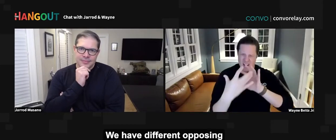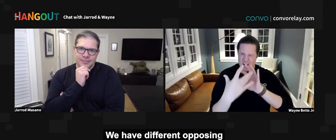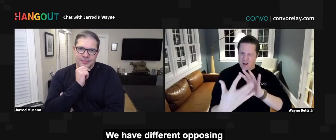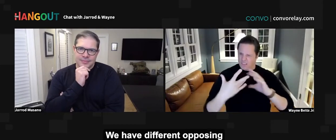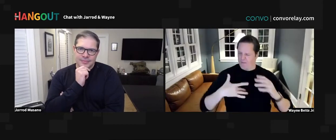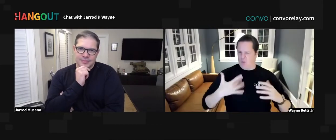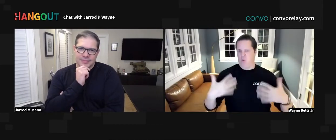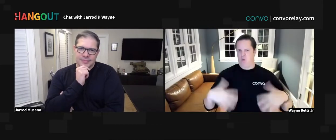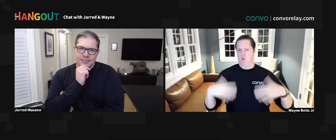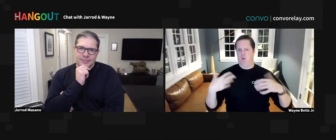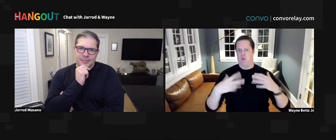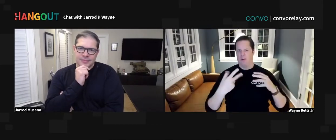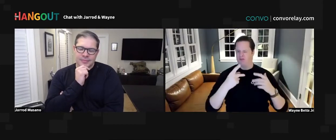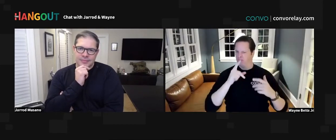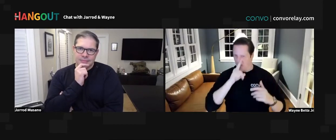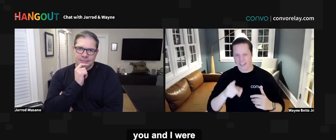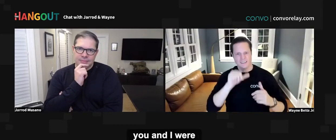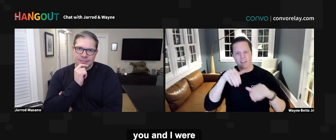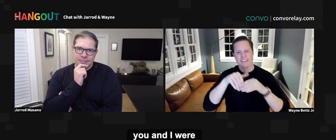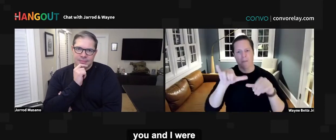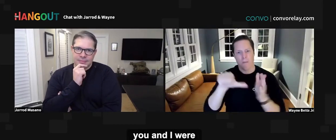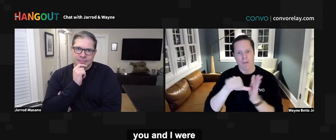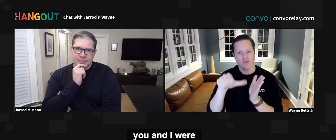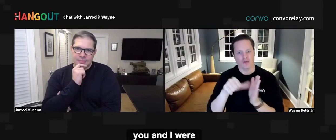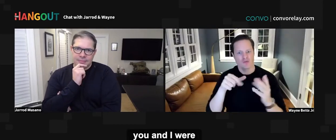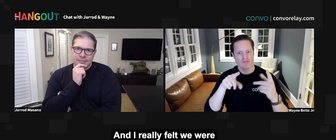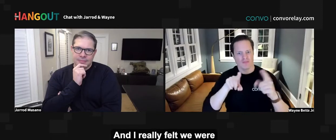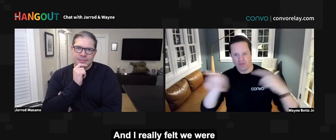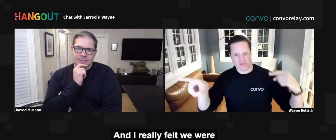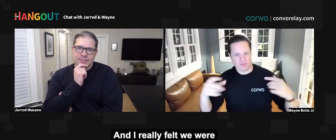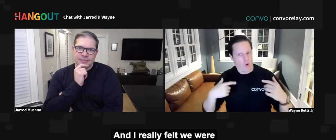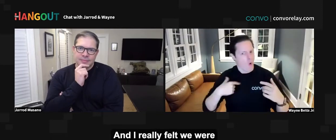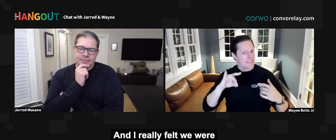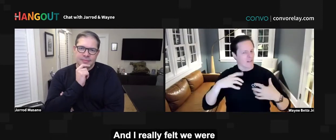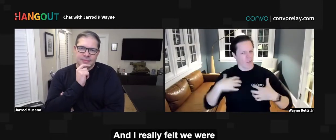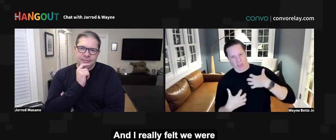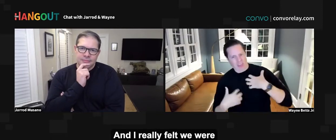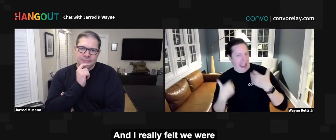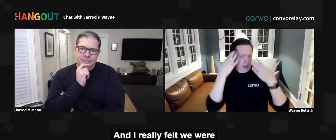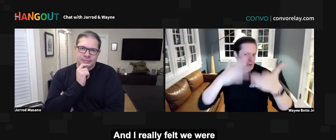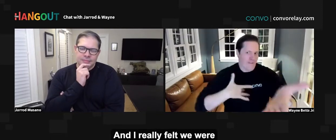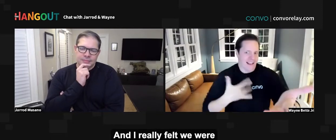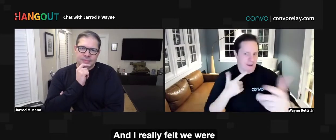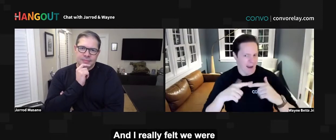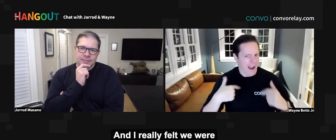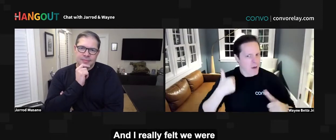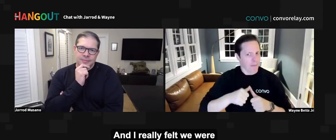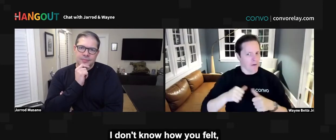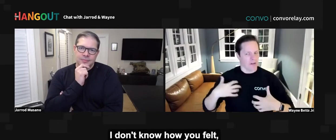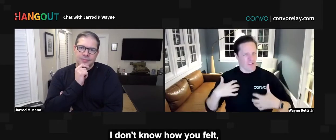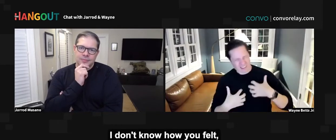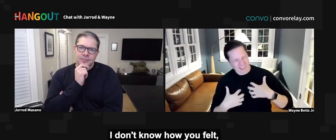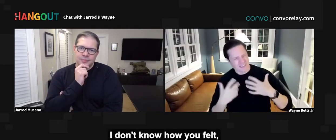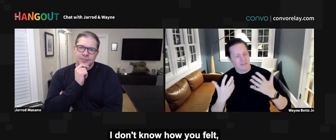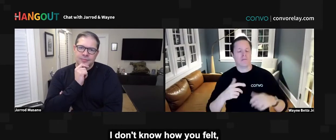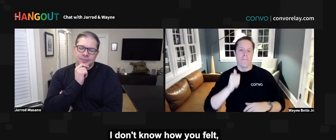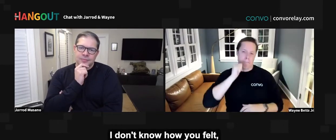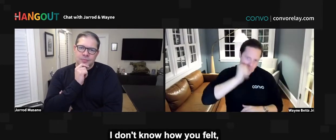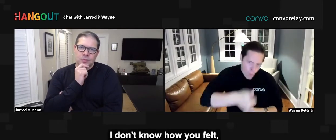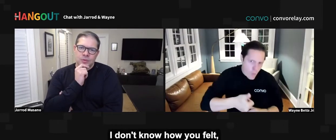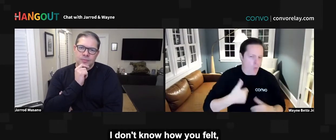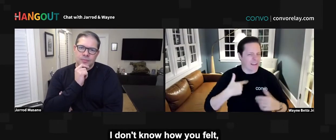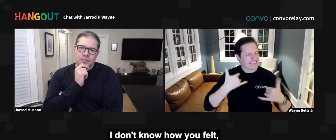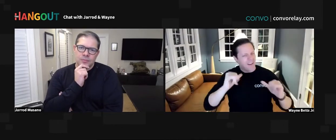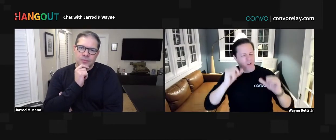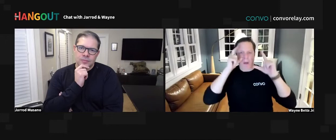opposing views on certain things. I remember one night, you and I were really going at it, and I really felt we were not on the same page. I don't know how you felt, but this